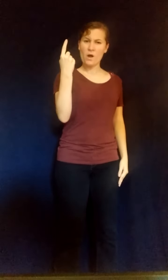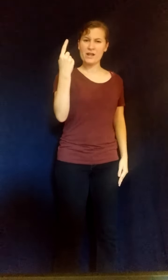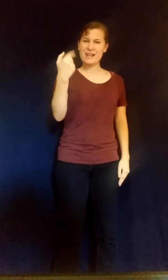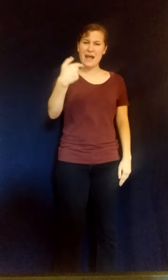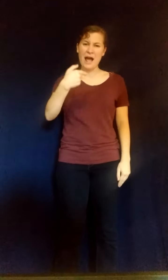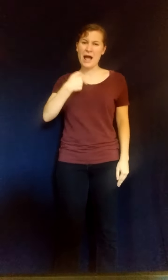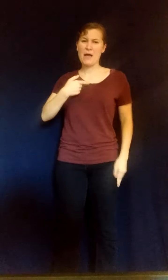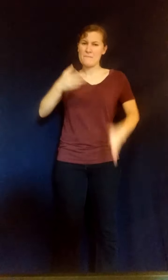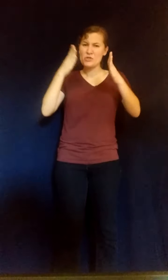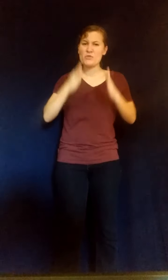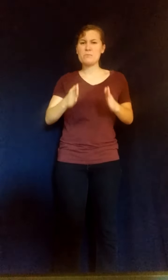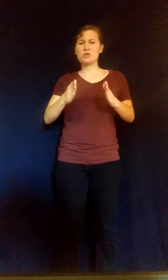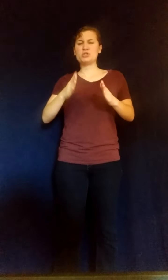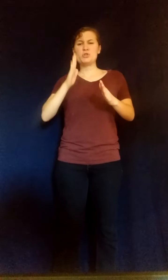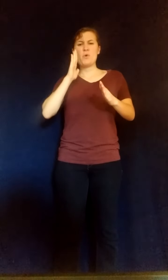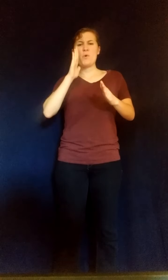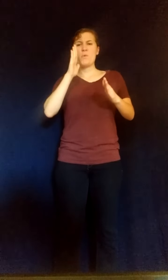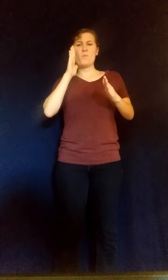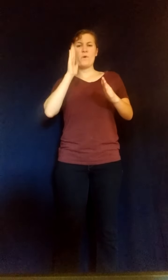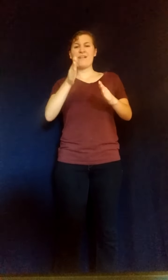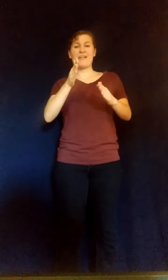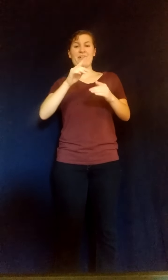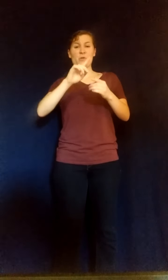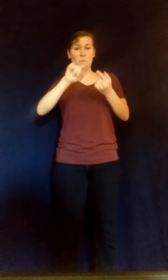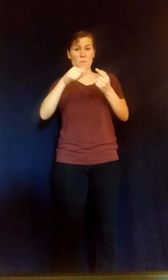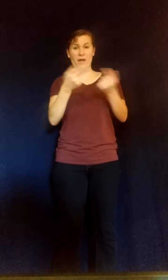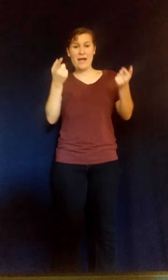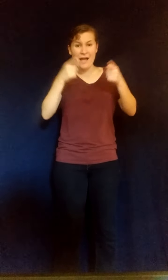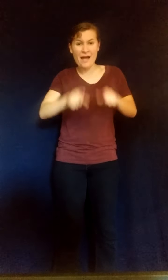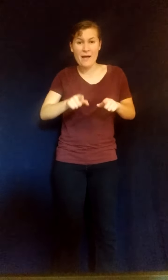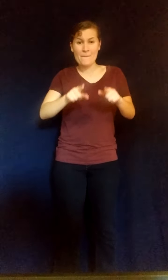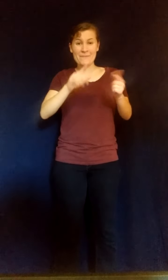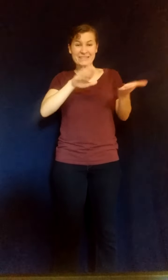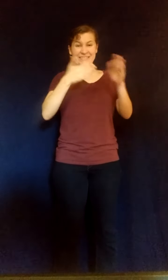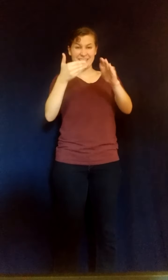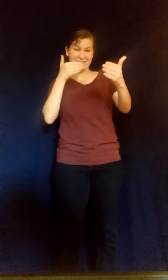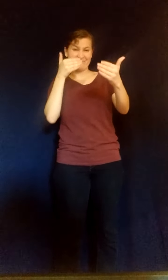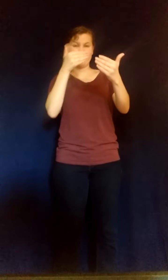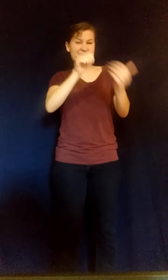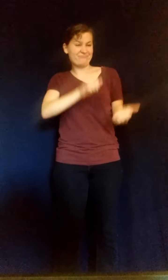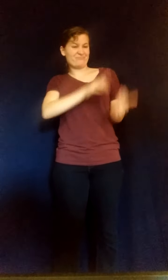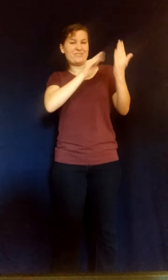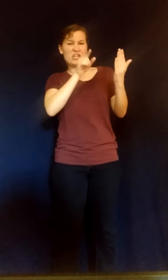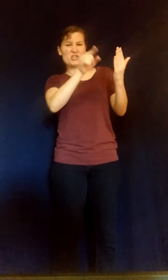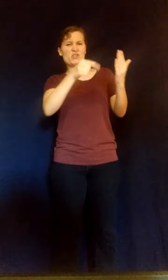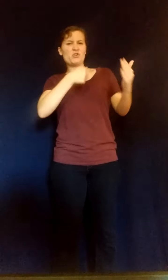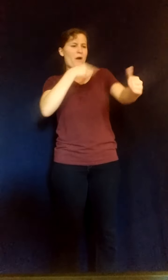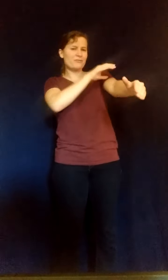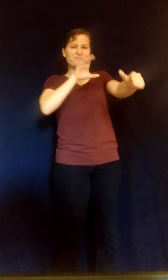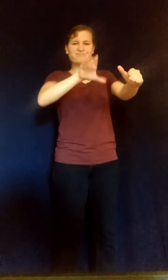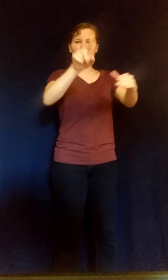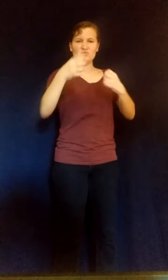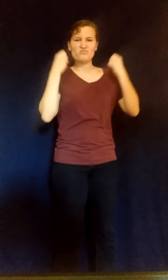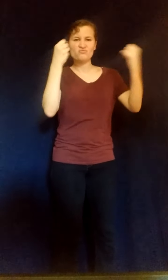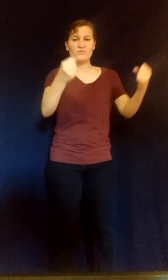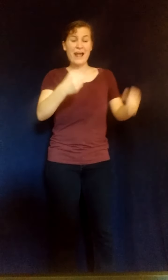who will give you courage to stare death in the face and say, how dare you try to scare me? I know who I belong to. And when it feels like you